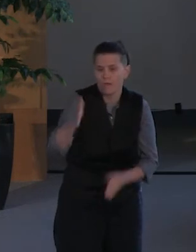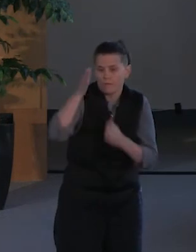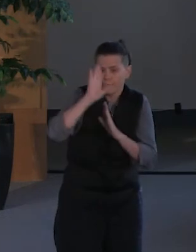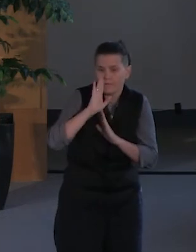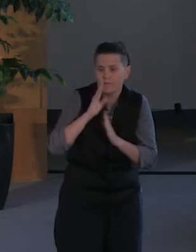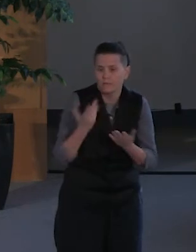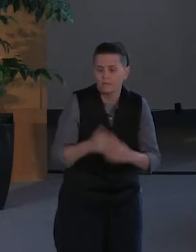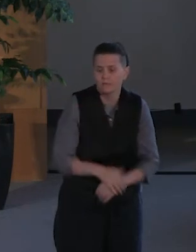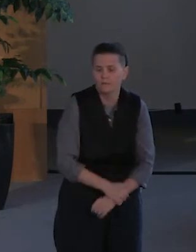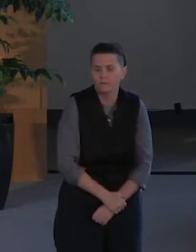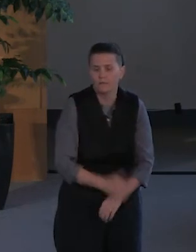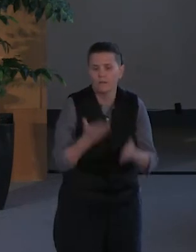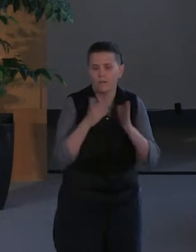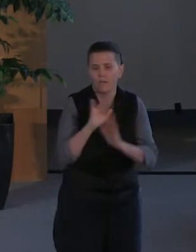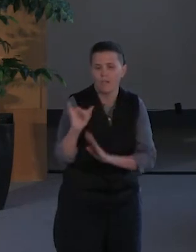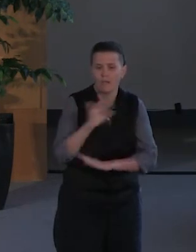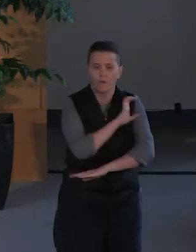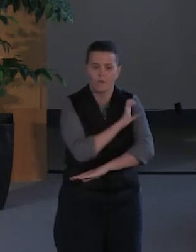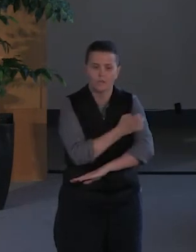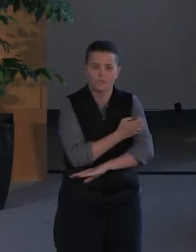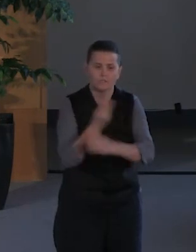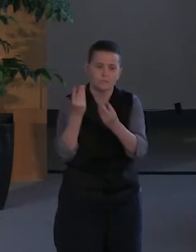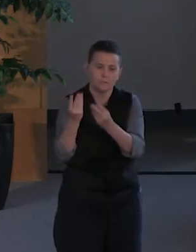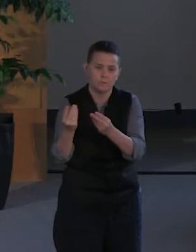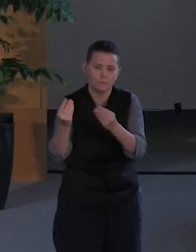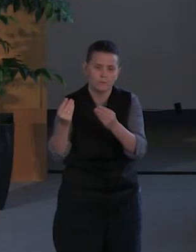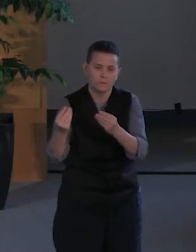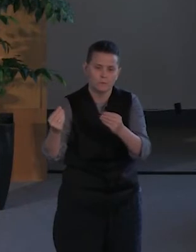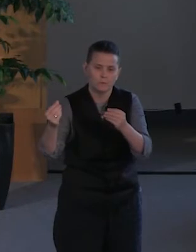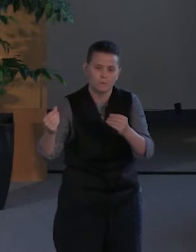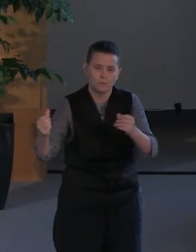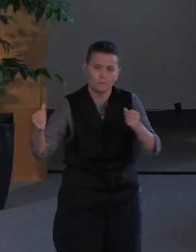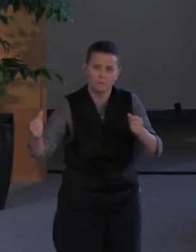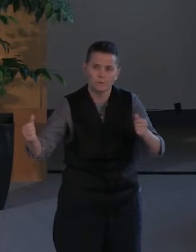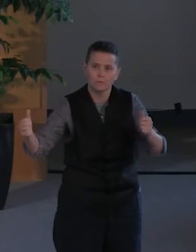And allow their energy to dissipate.